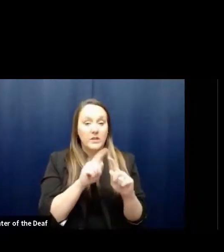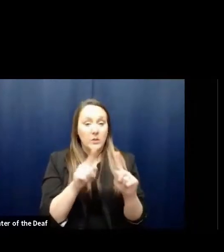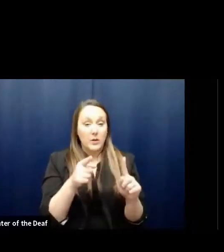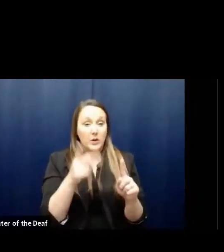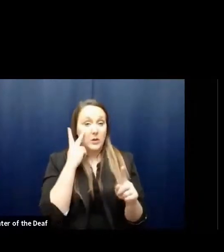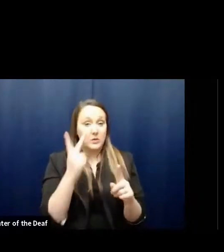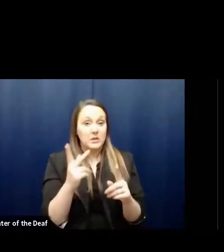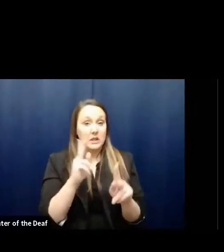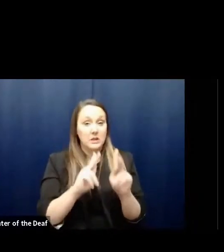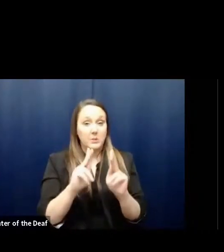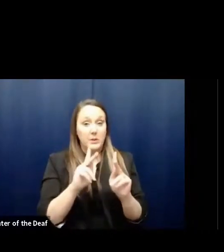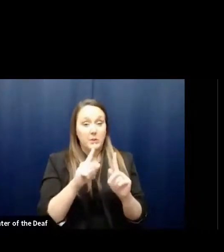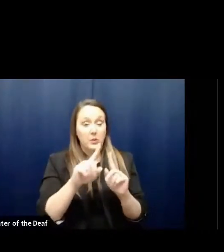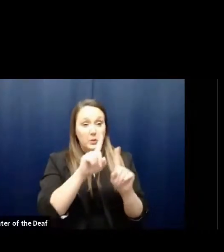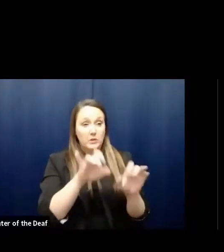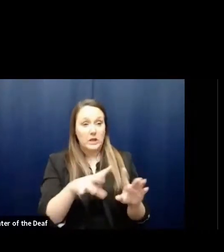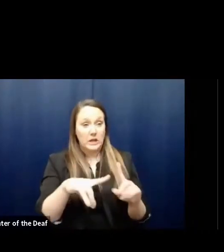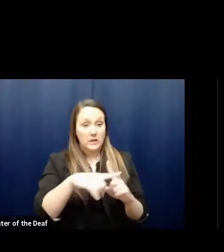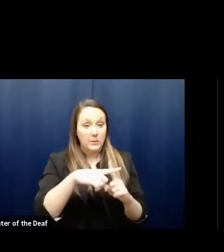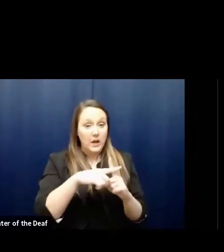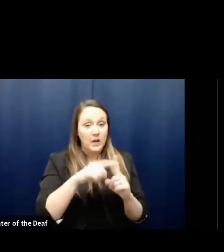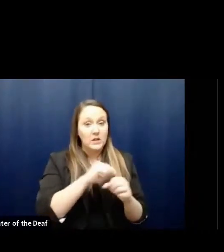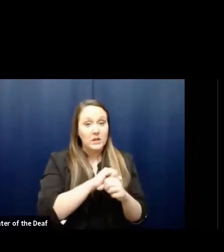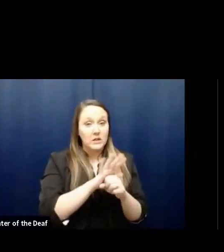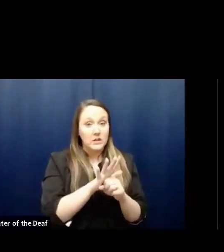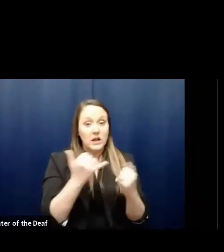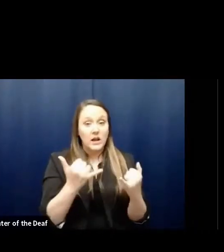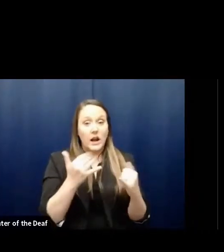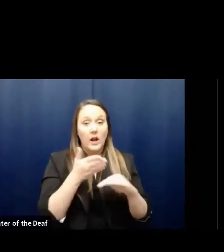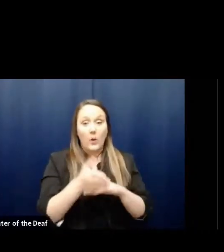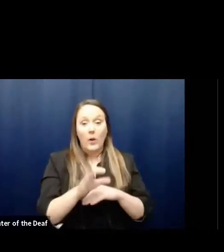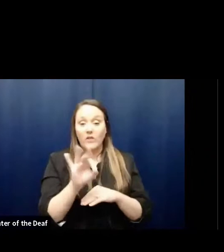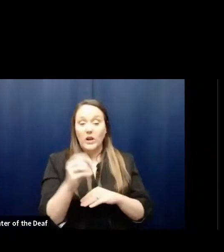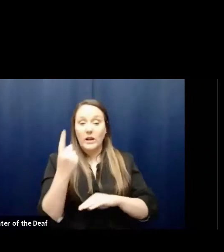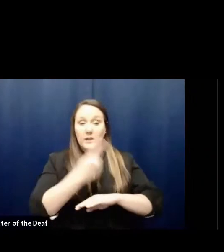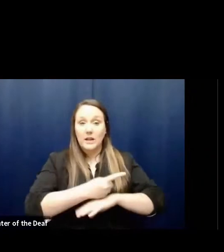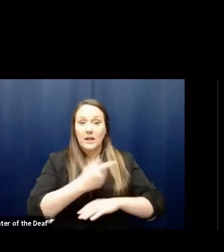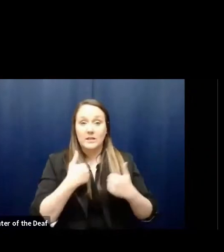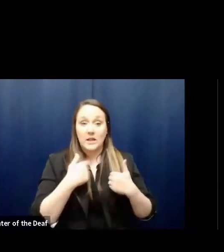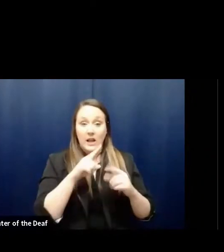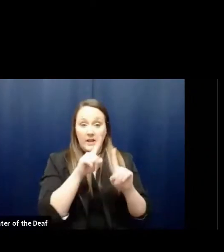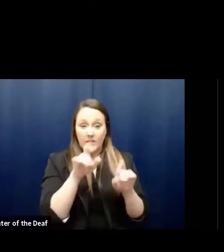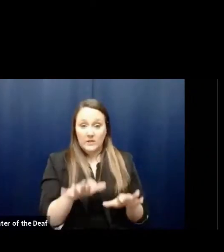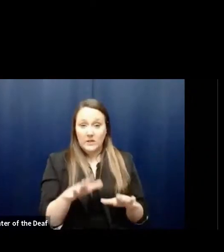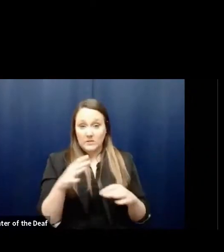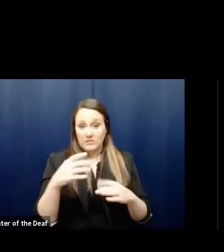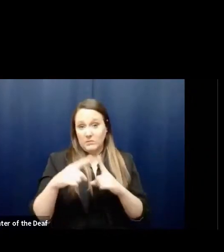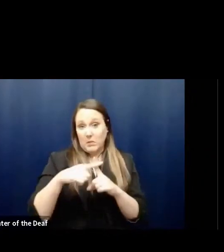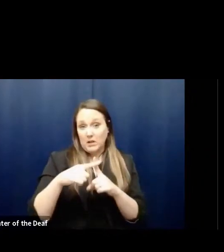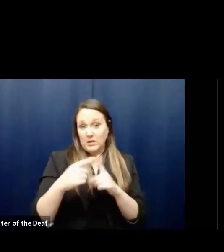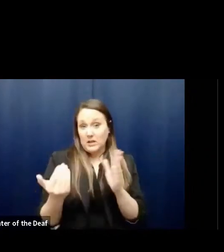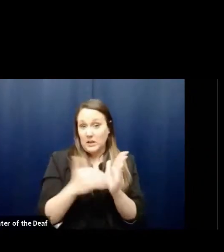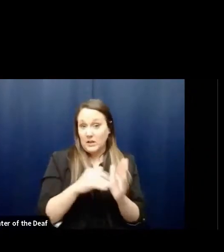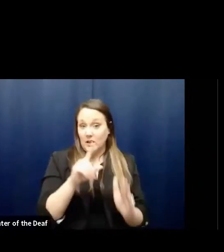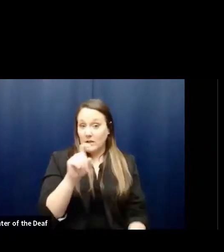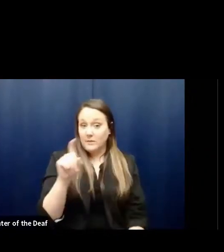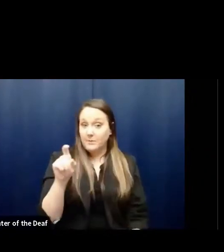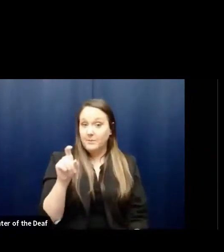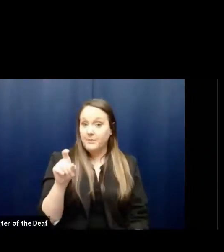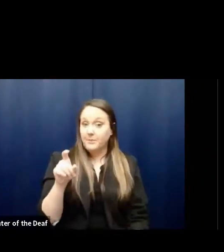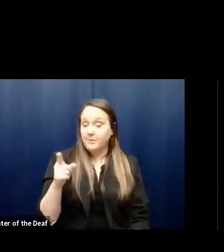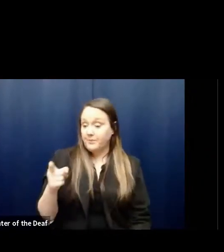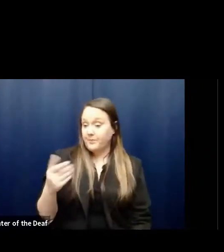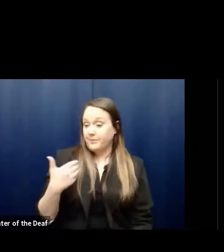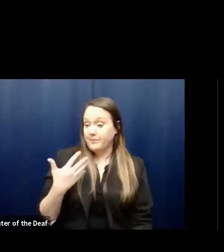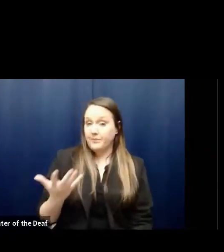individuals that tested positive for COVID and now after 90 days or more, they have tested positive again? Do you want to